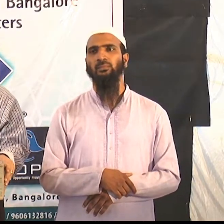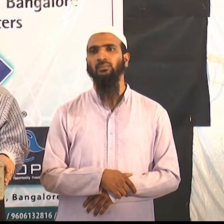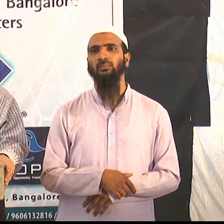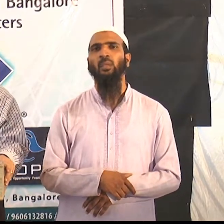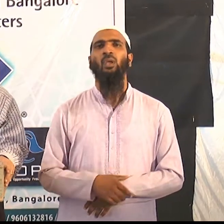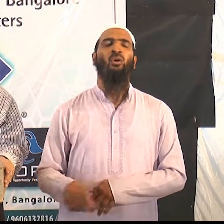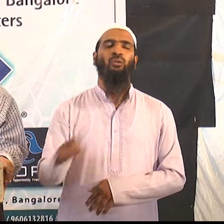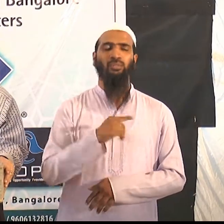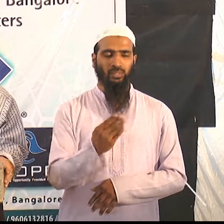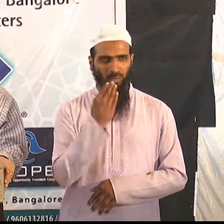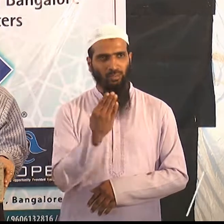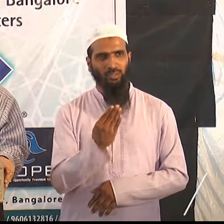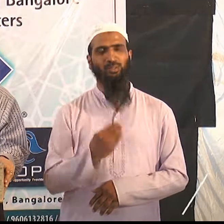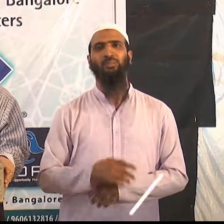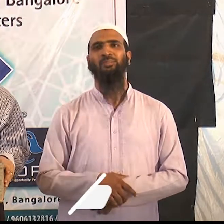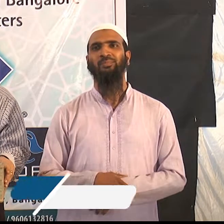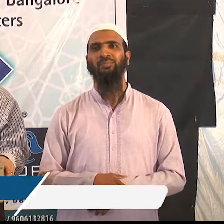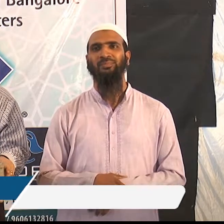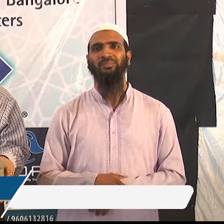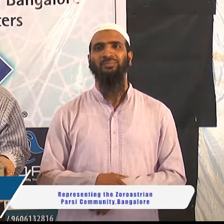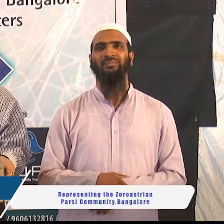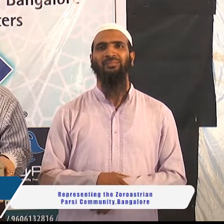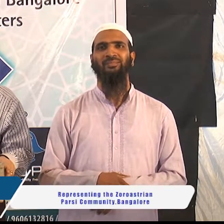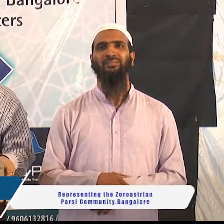alaikum. Jai Jinendra.